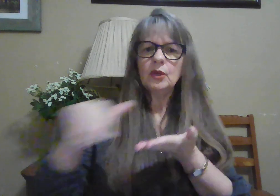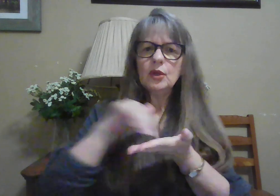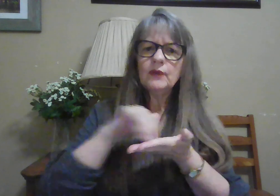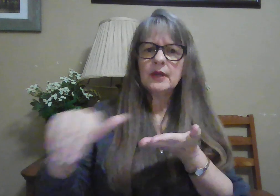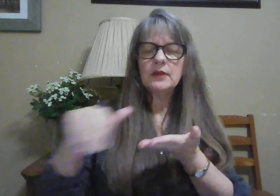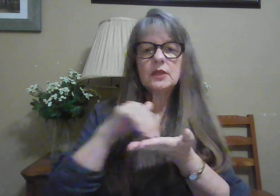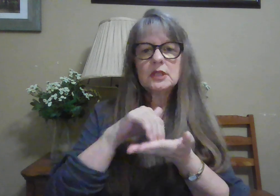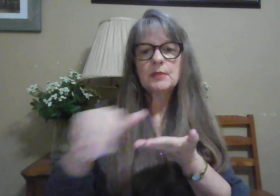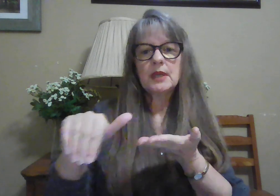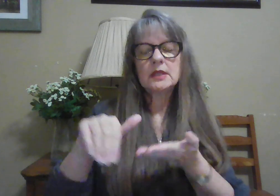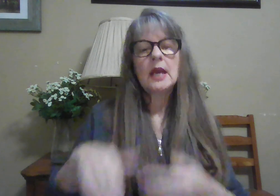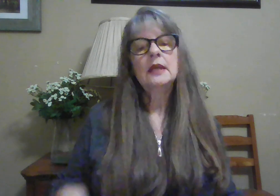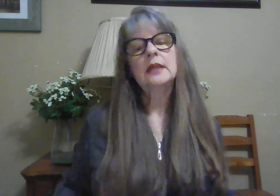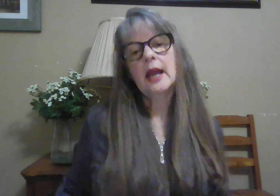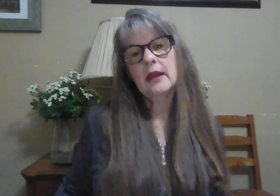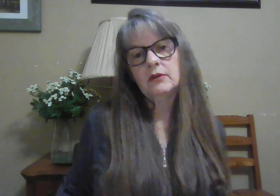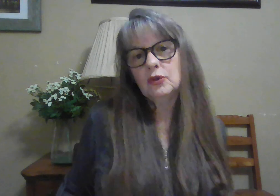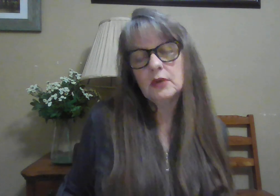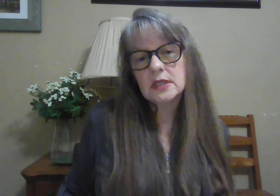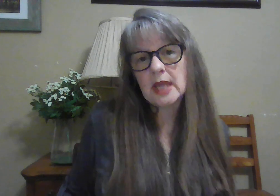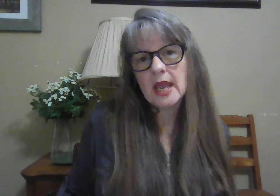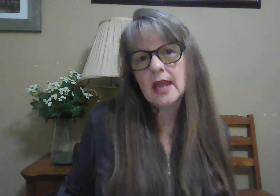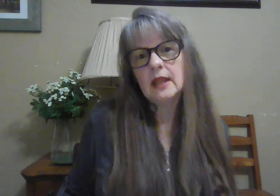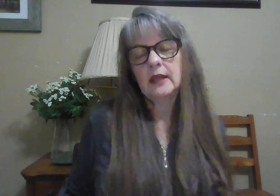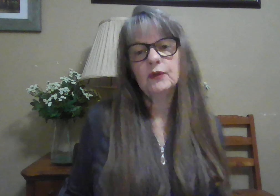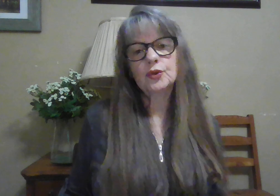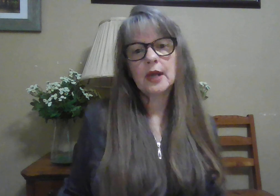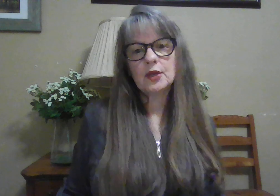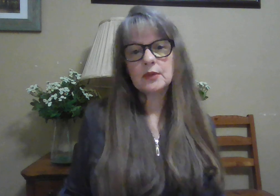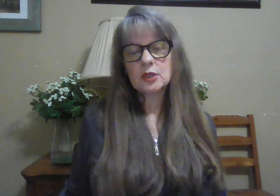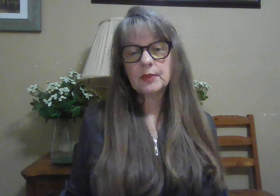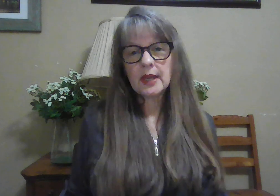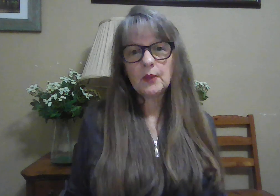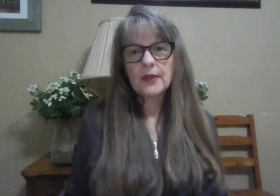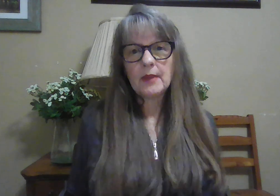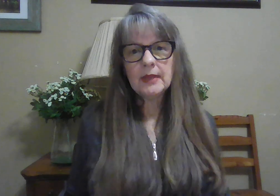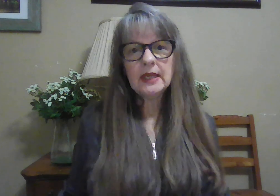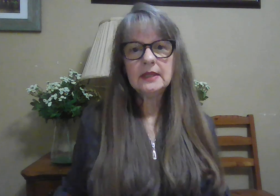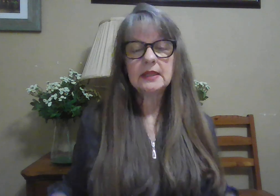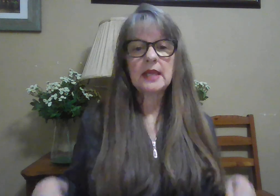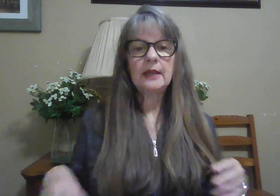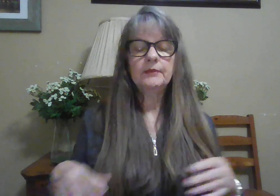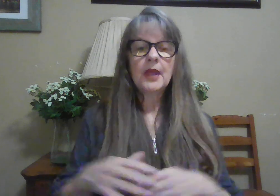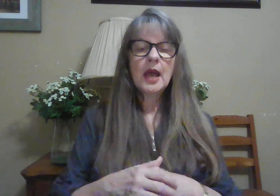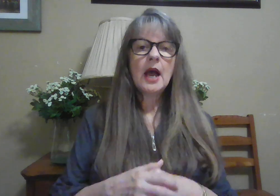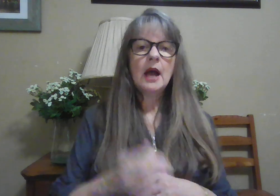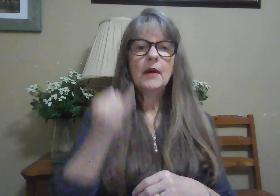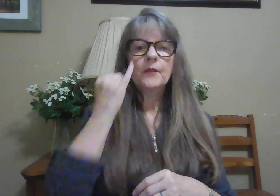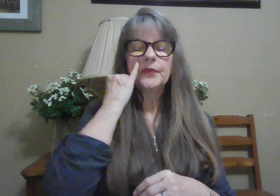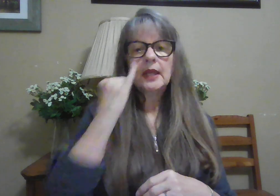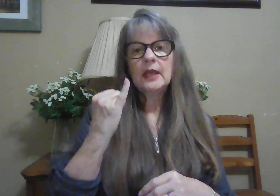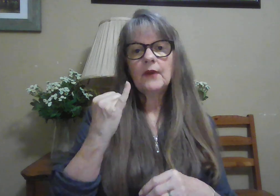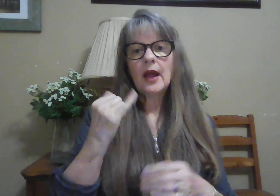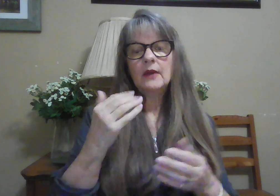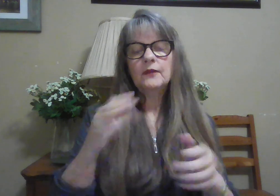oh, forgiveness, dismiss. Like you could say, like if you're trying to explain what that means, it's like if I've